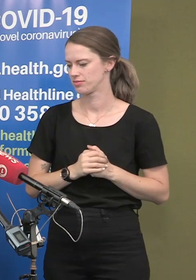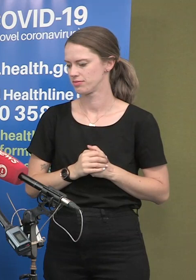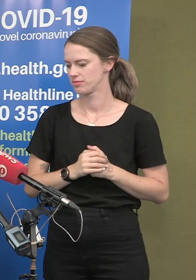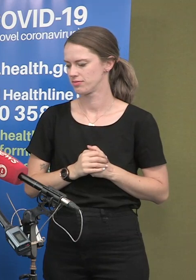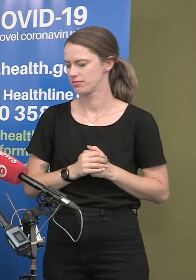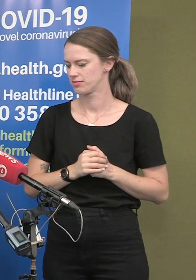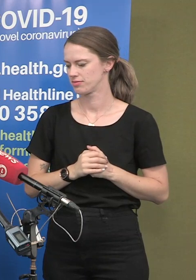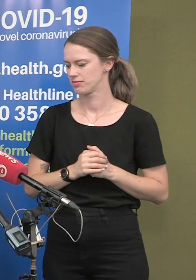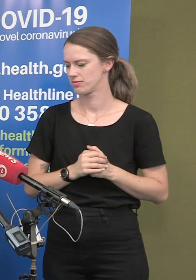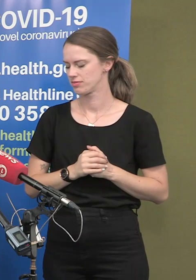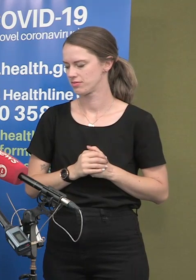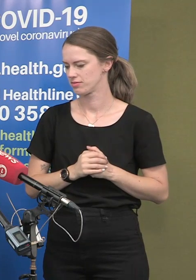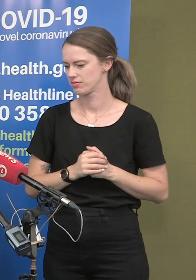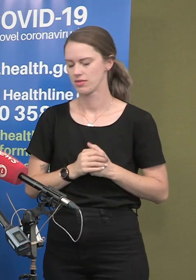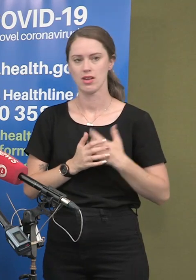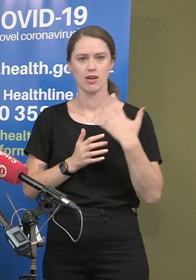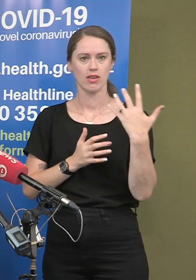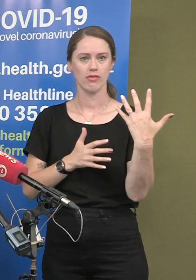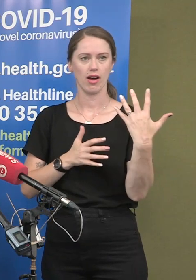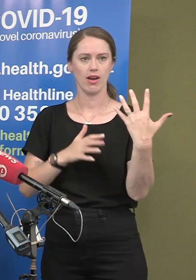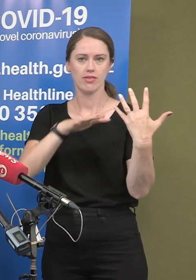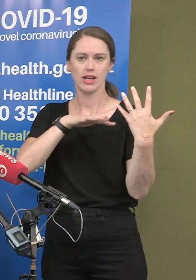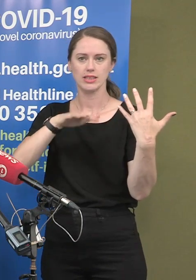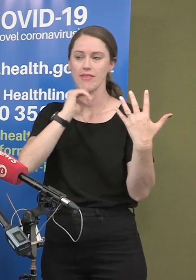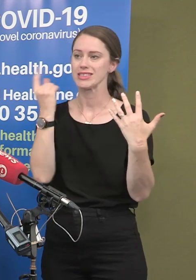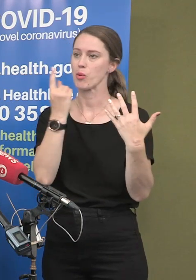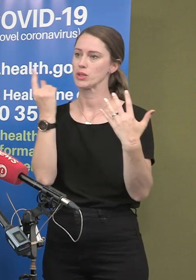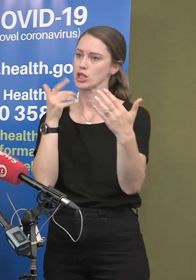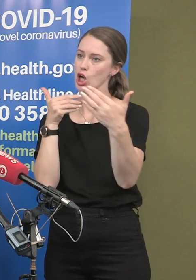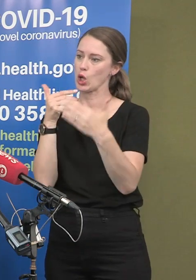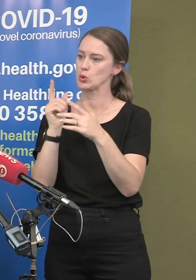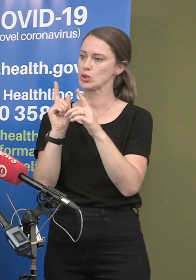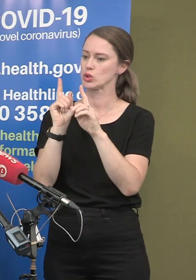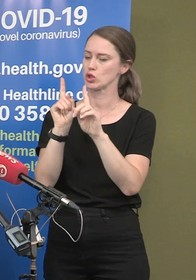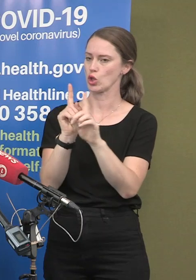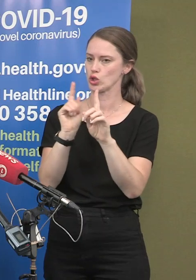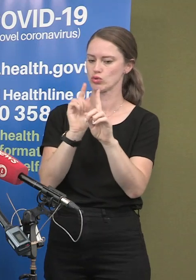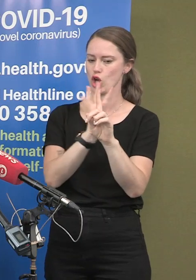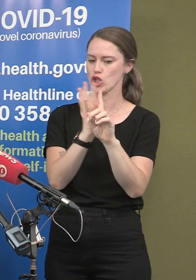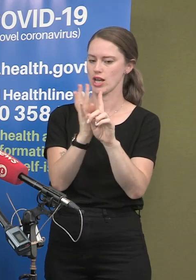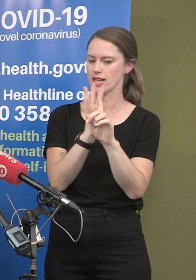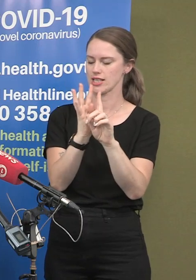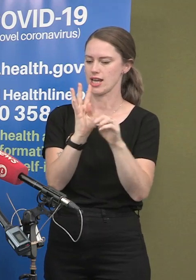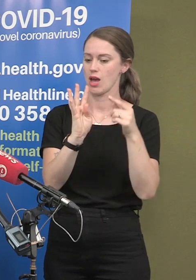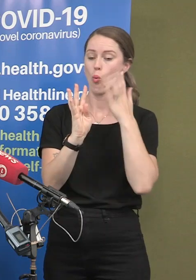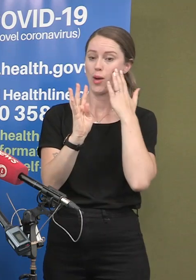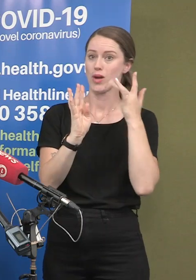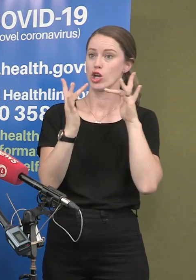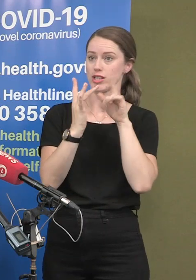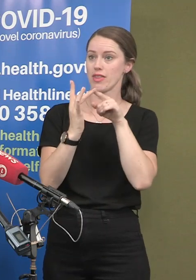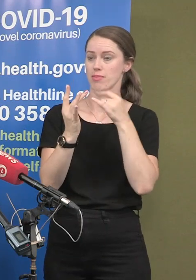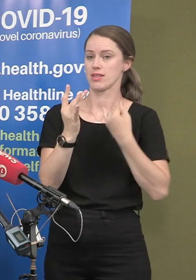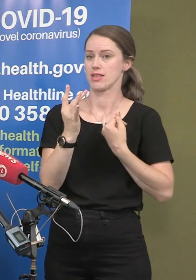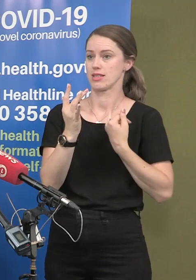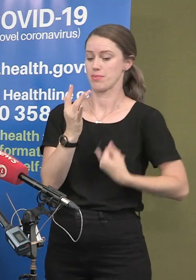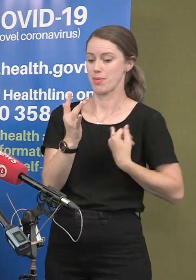course, that of the 5 cases, anyone who was a close contact who was symptomatic when they were contacted would have